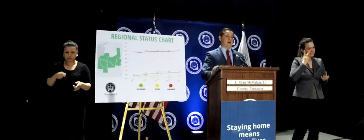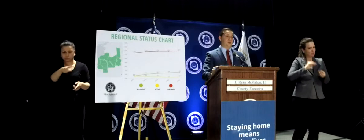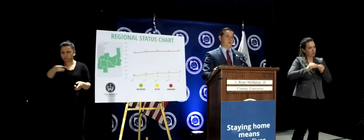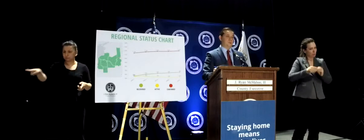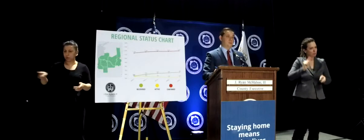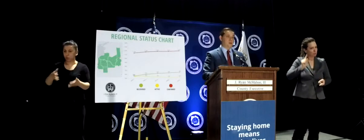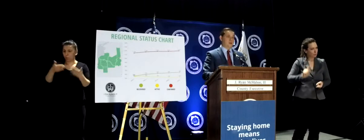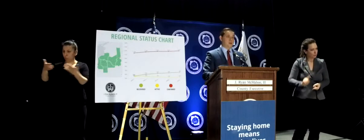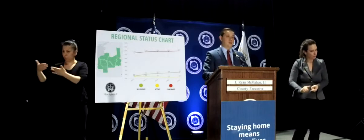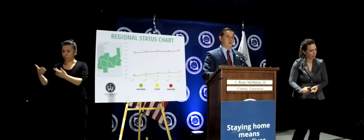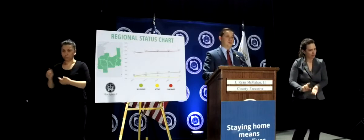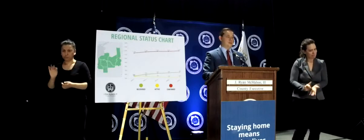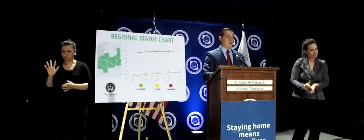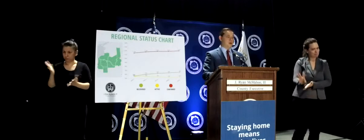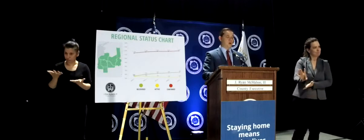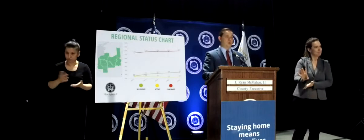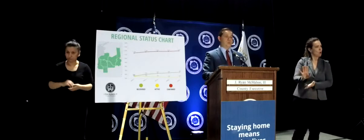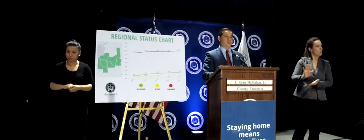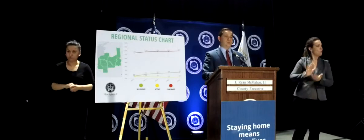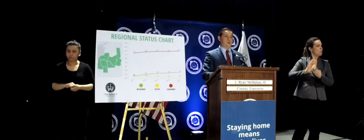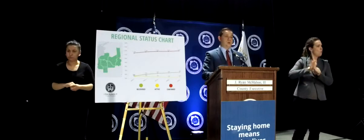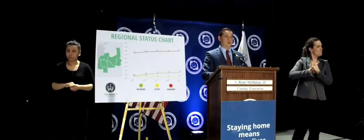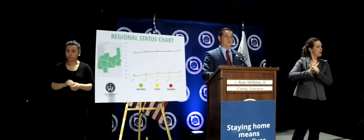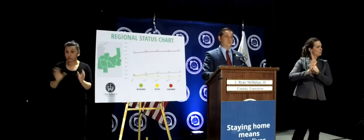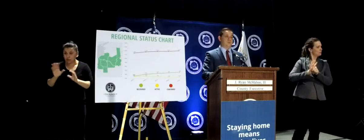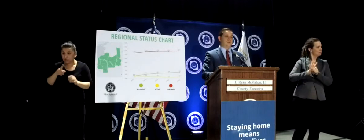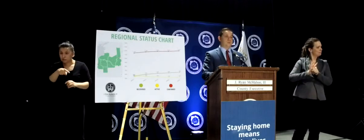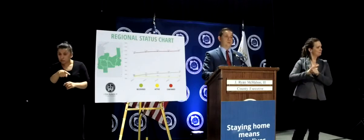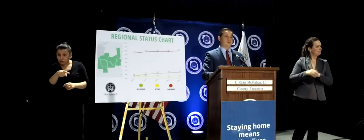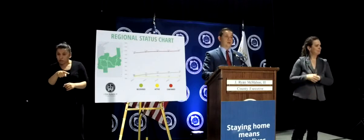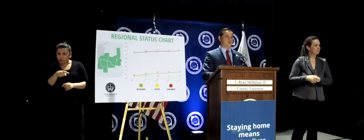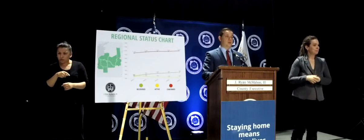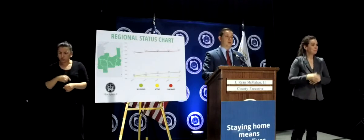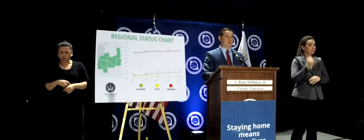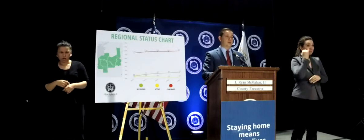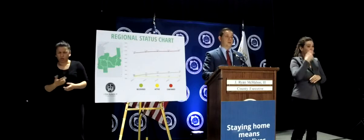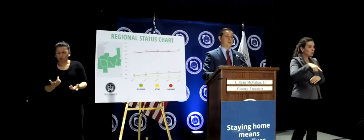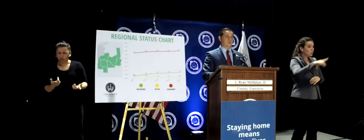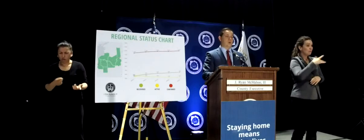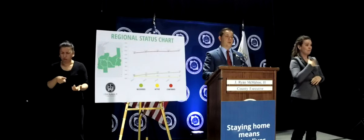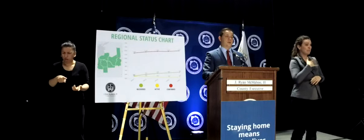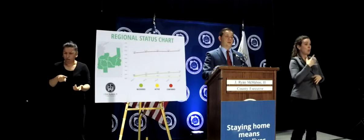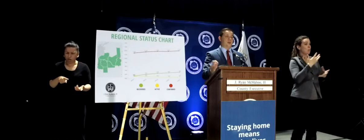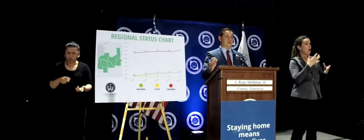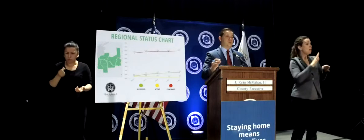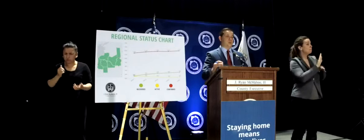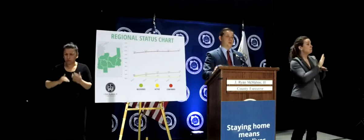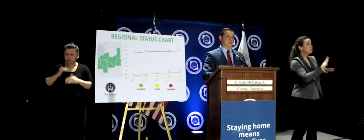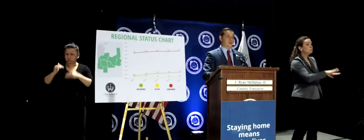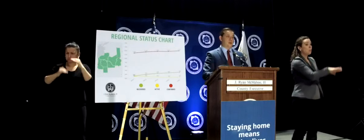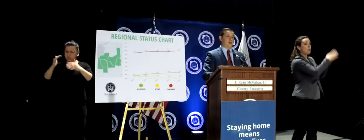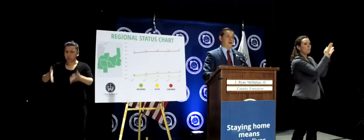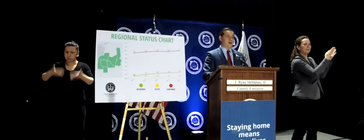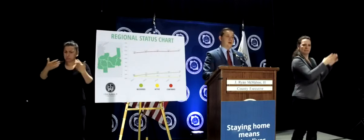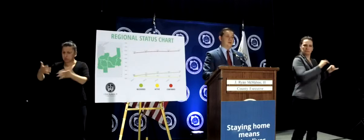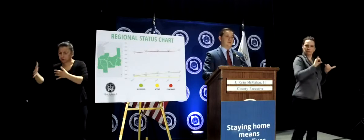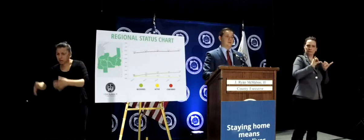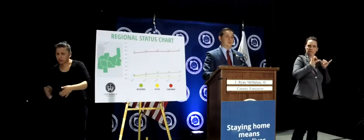up the economy, you need to stay home for the next week more than you did last week.